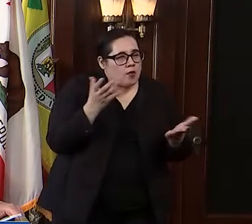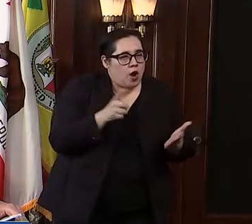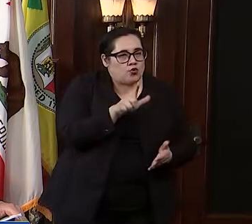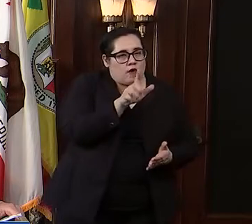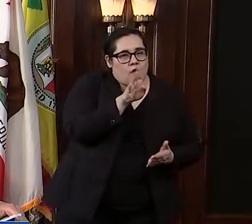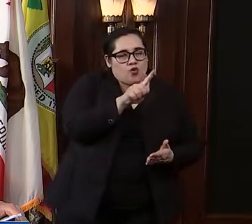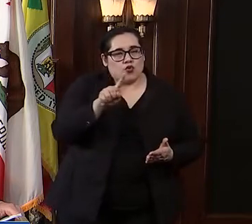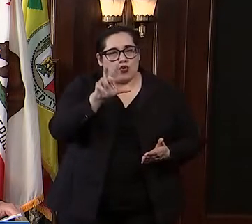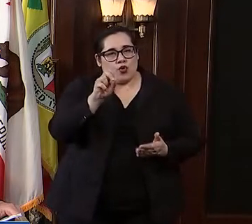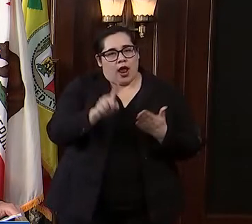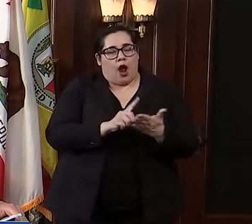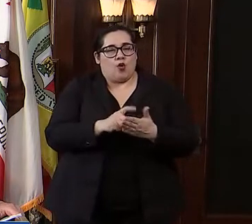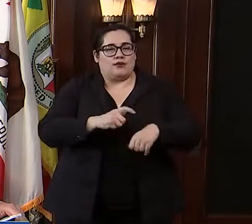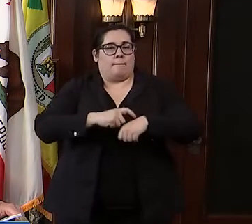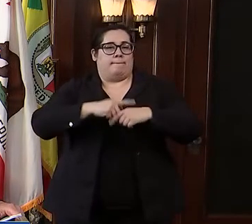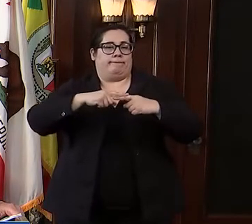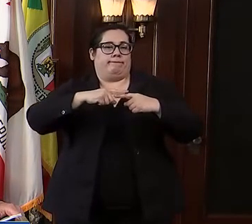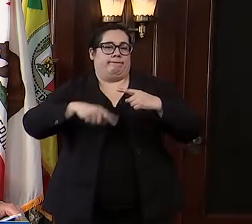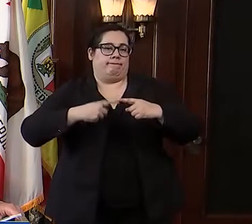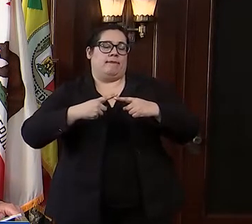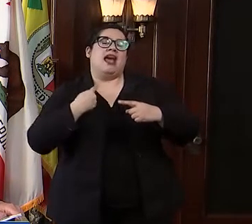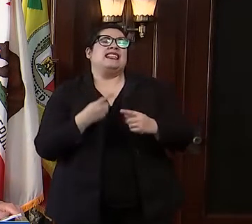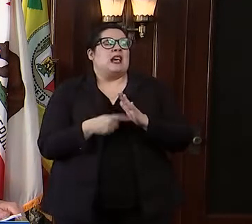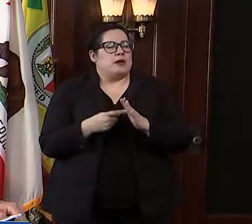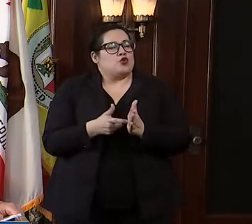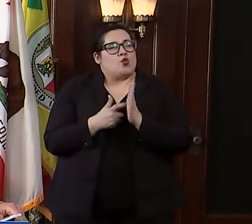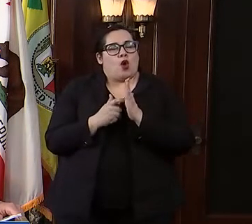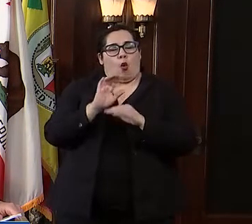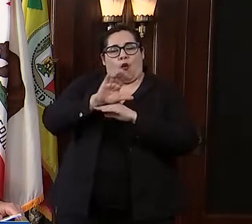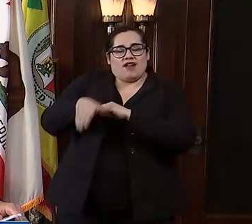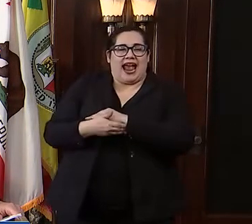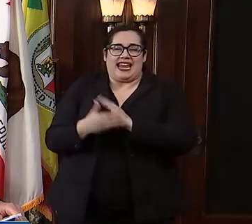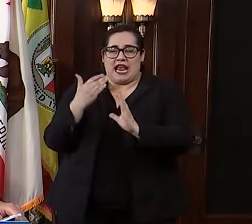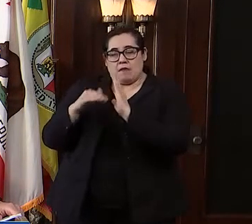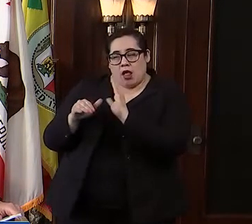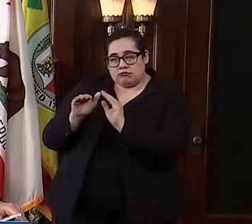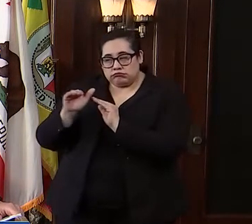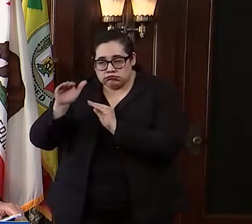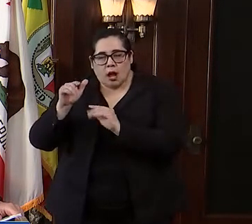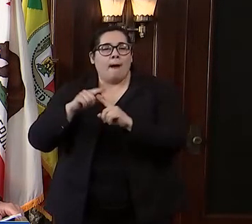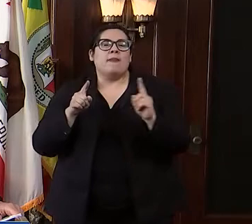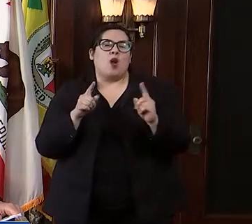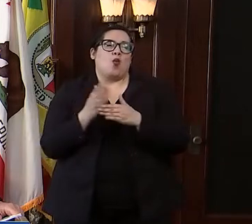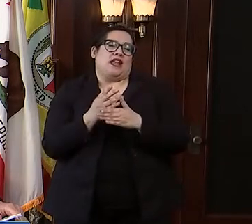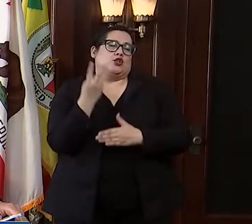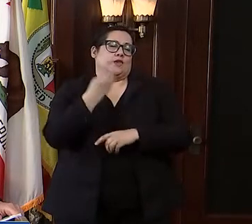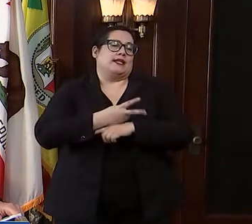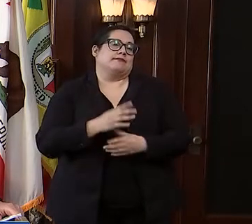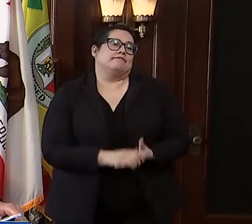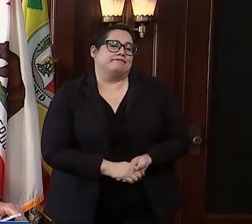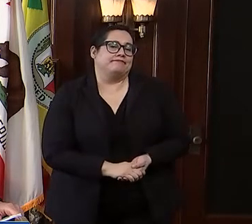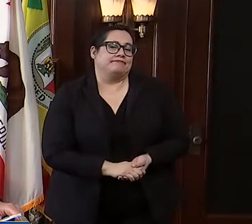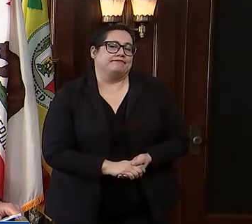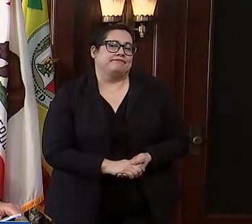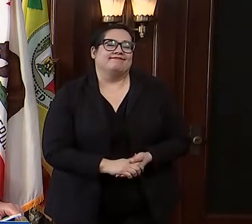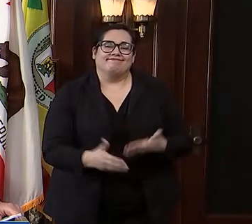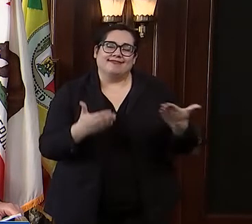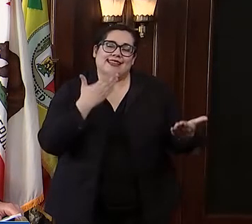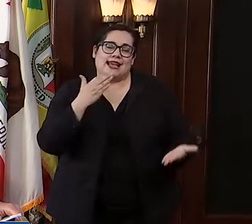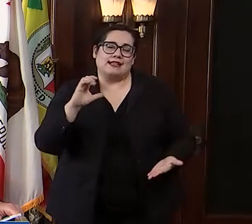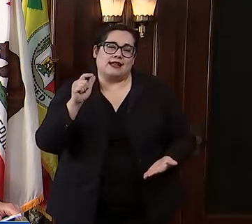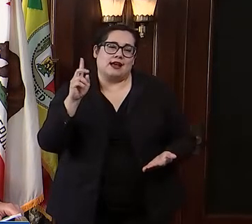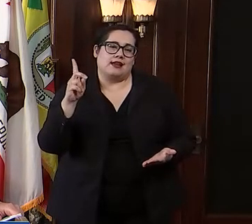30-hour turnaround time. Sometimes that requires the overnight email being sent, but within 2 days. Thanks,